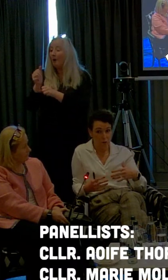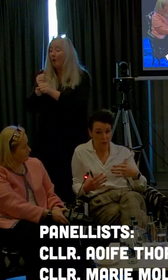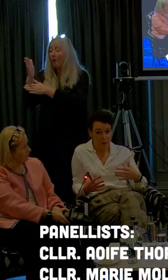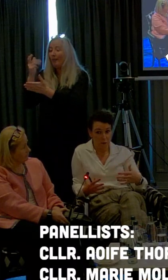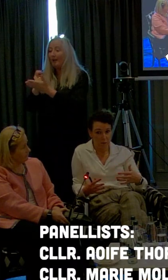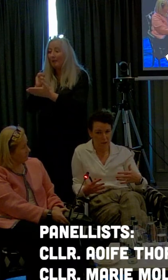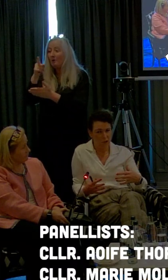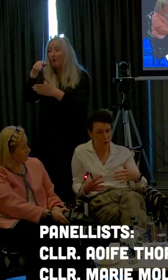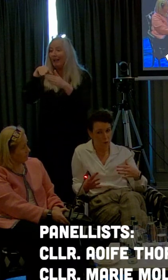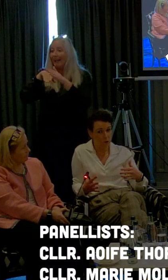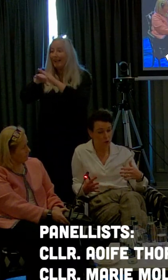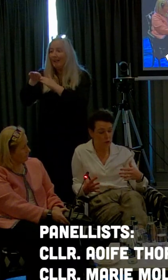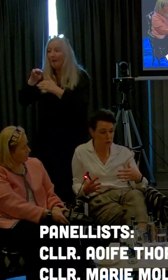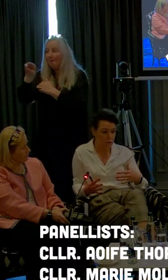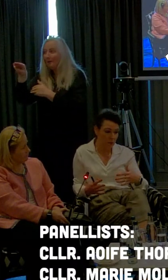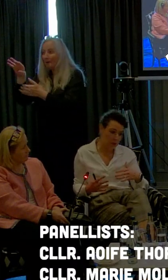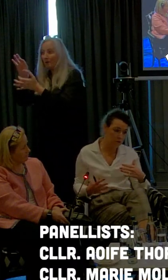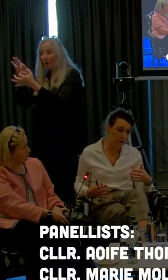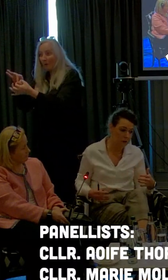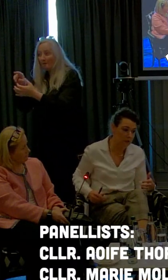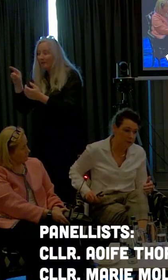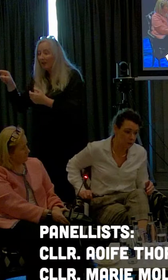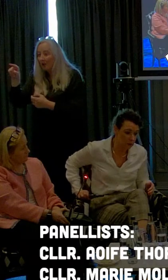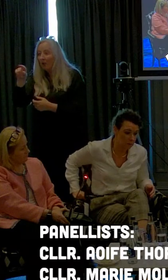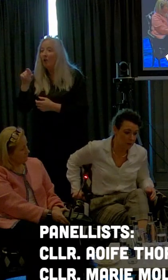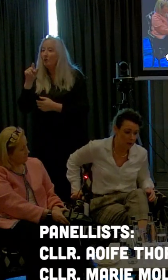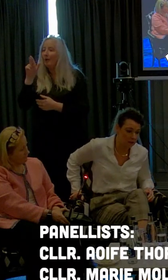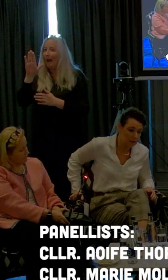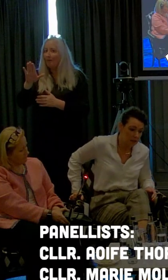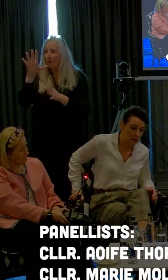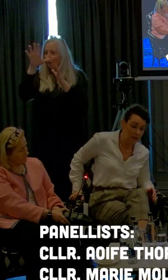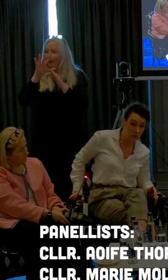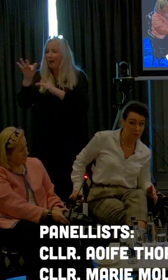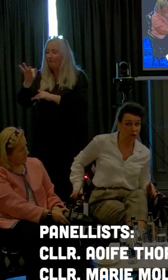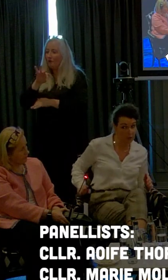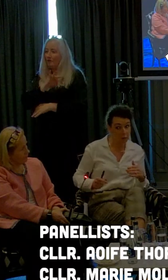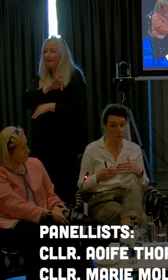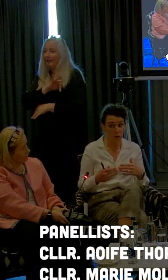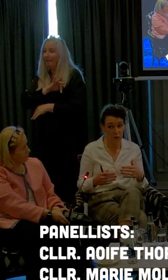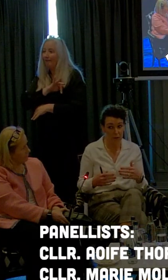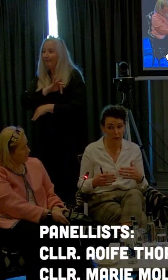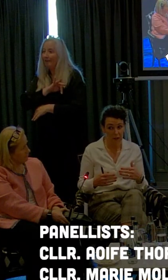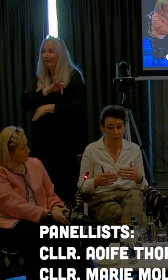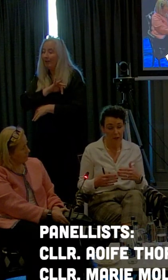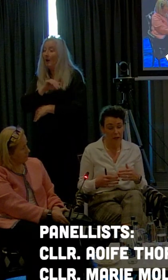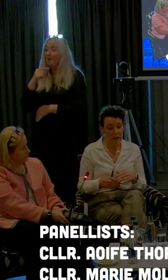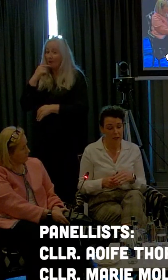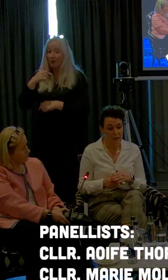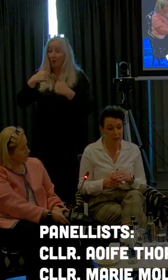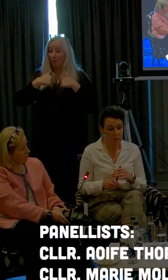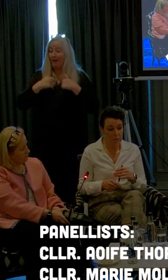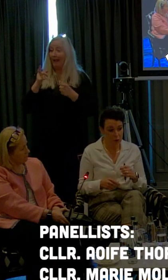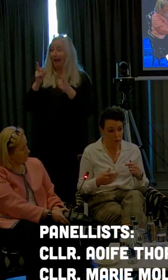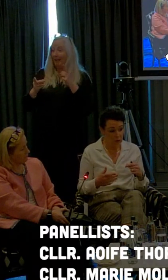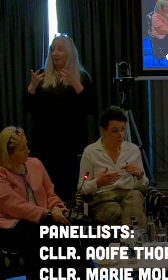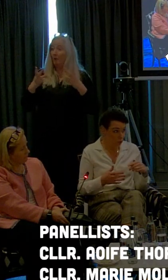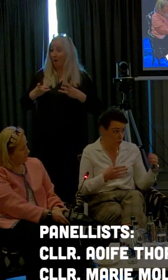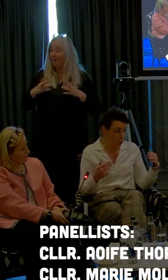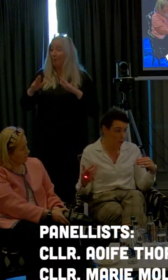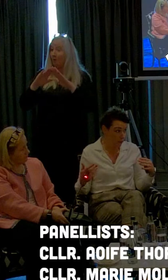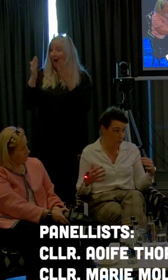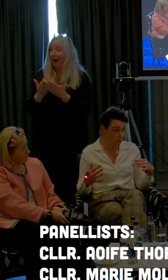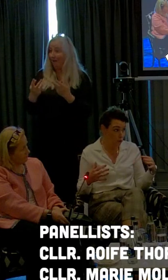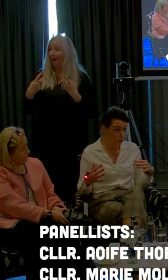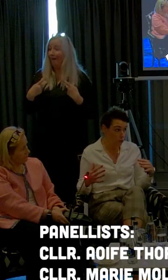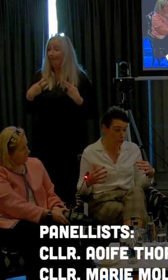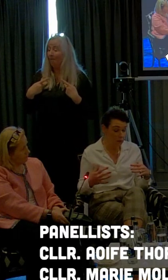people's homes, into people's, you know, just be careful yourselves as well, because as women, you can be vulnerable. And, you know, I'm sure all